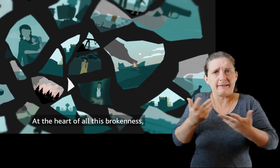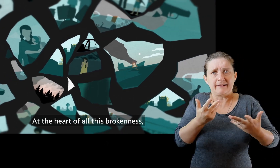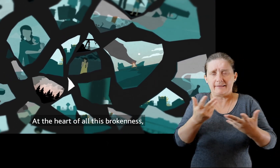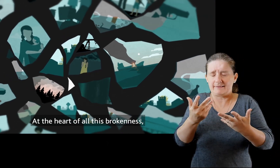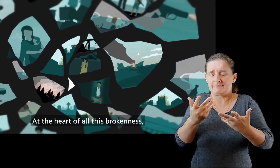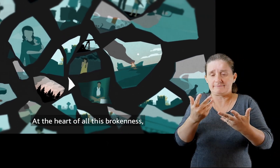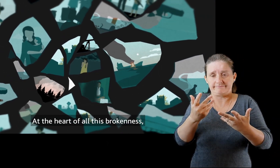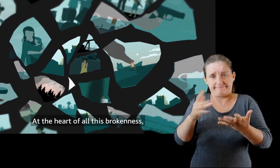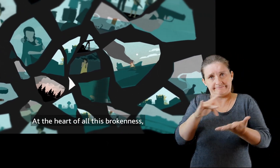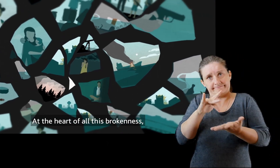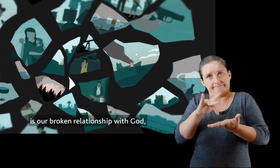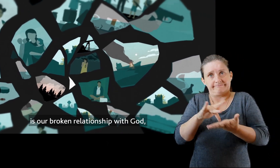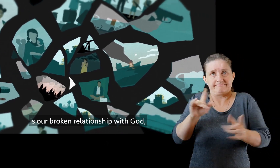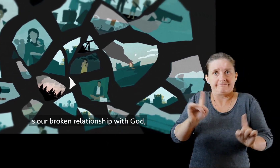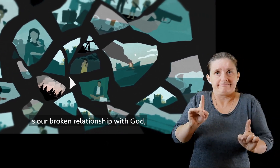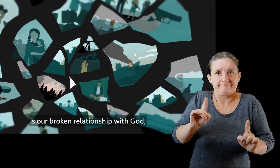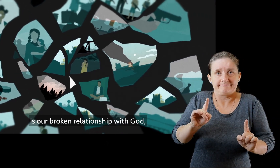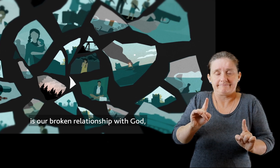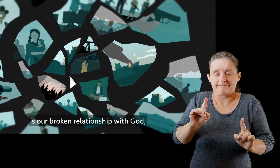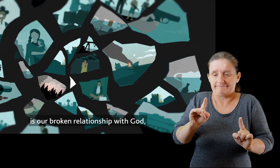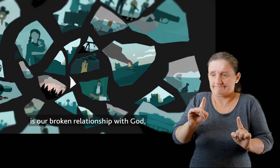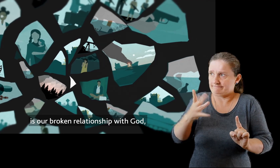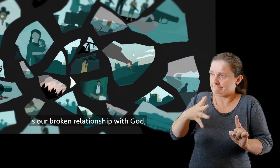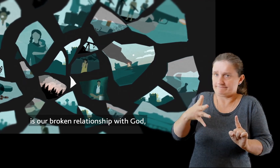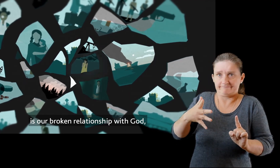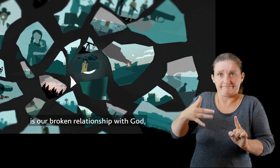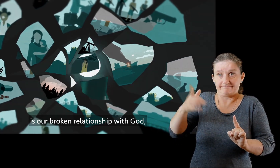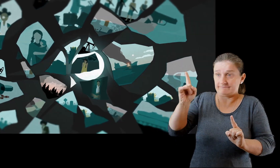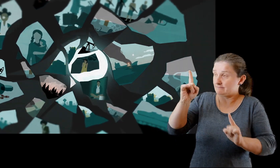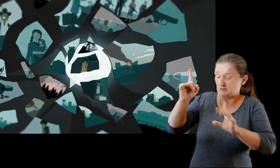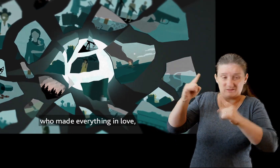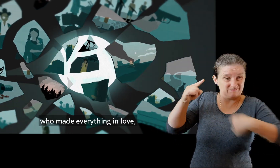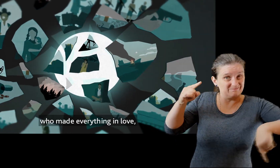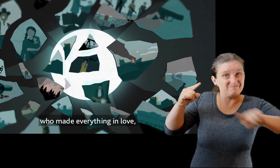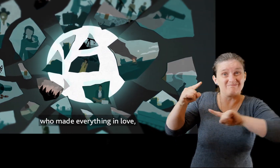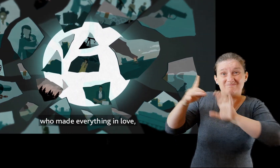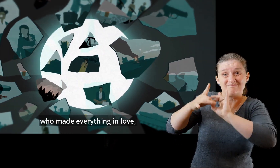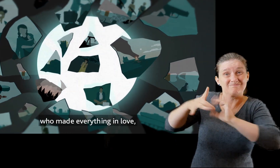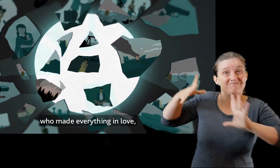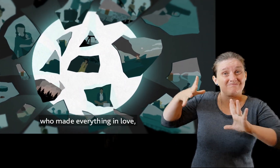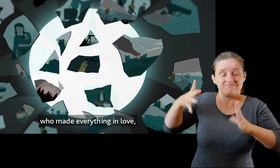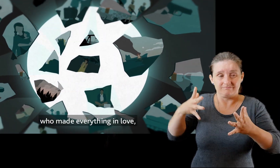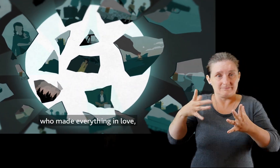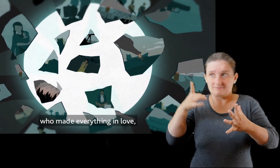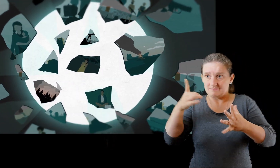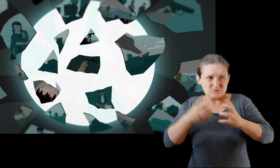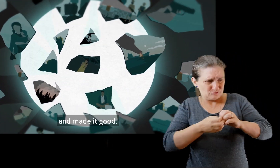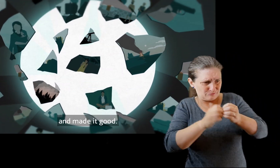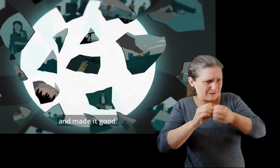this brokenness is our broken relationship with God, who made everything in love and made it